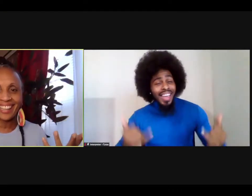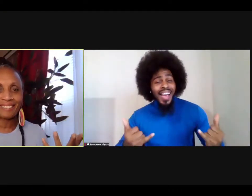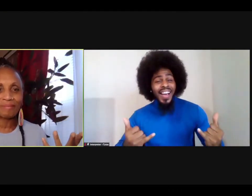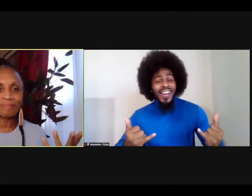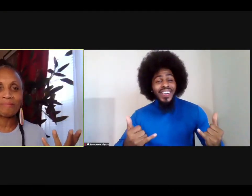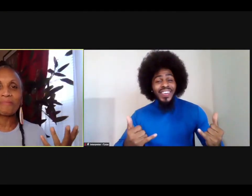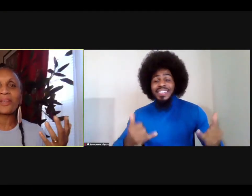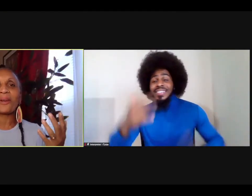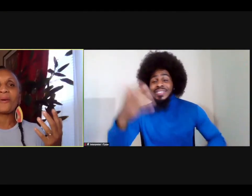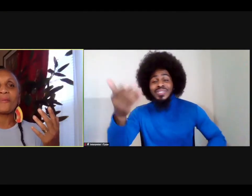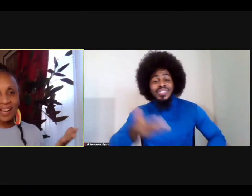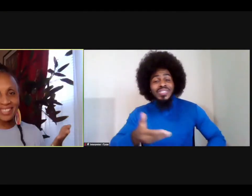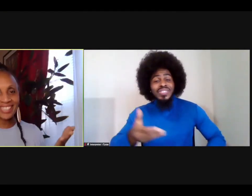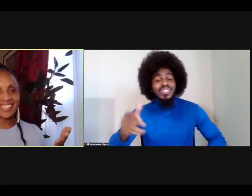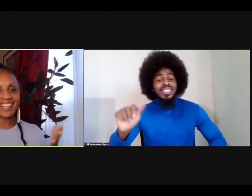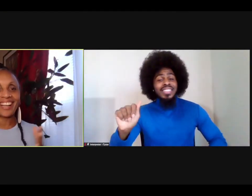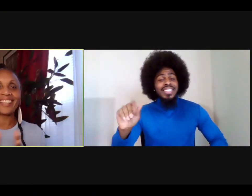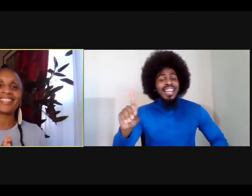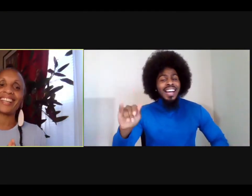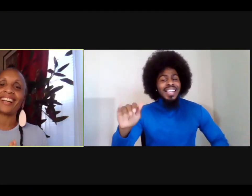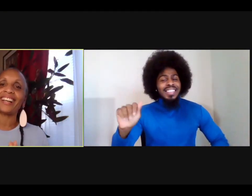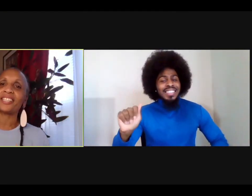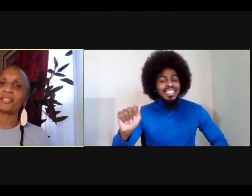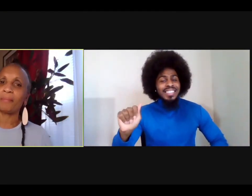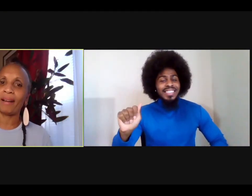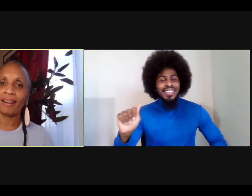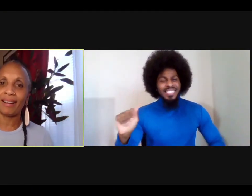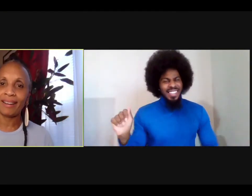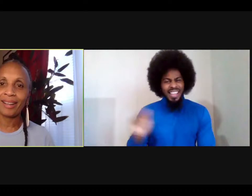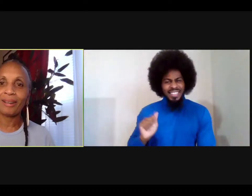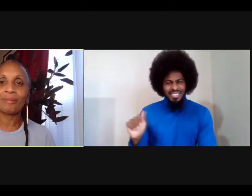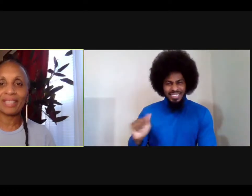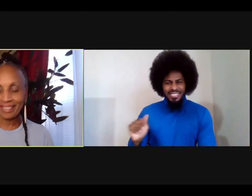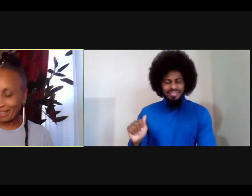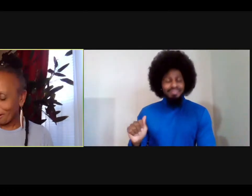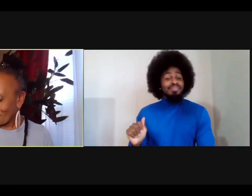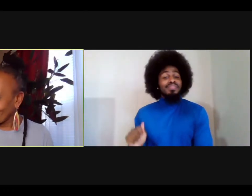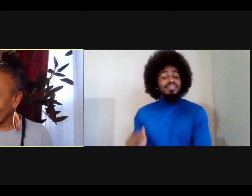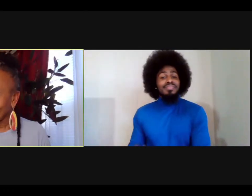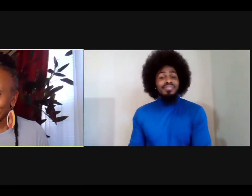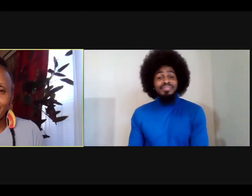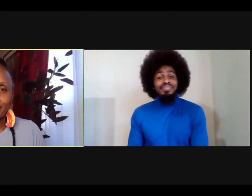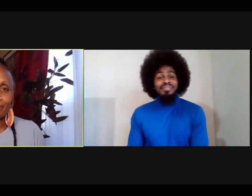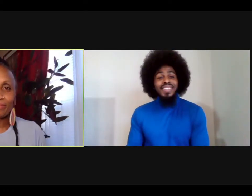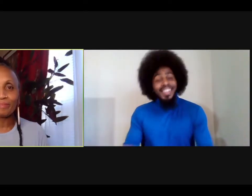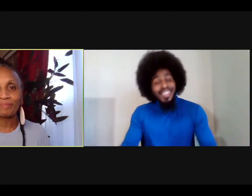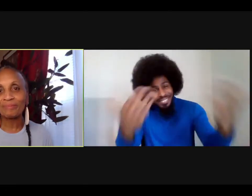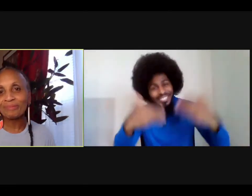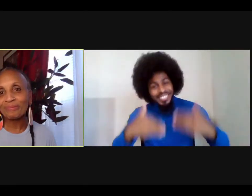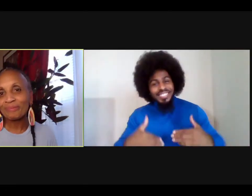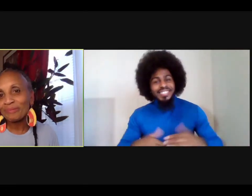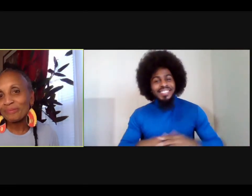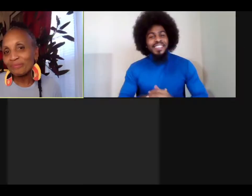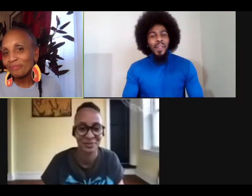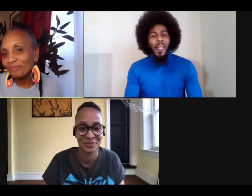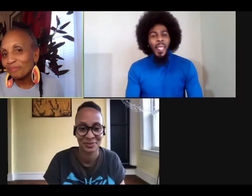Adia. What? Adia Tamar Whitaker. Come on in, Adia.